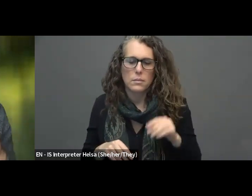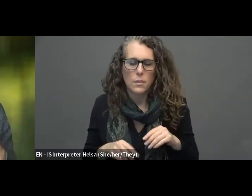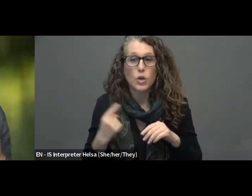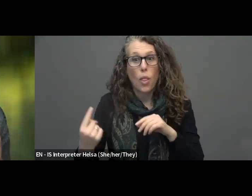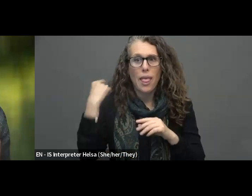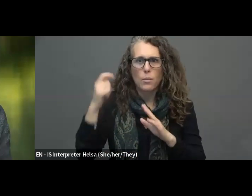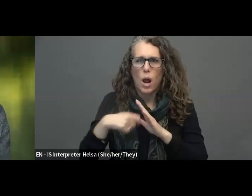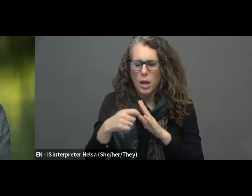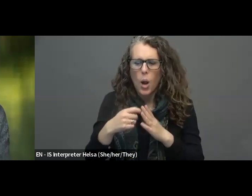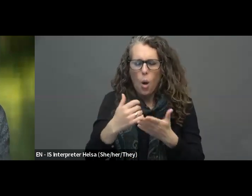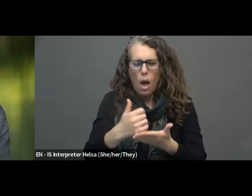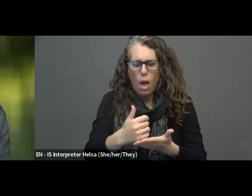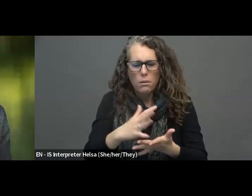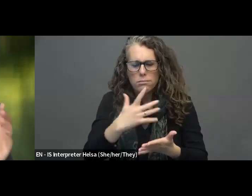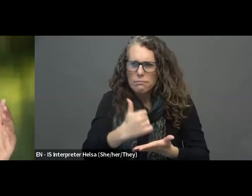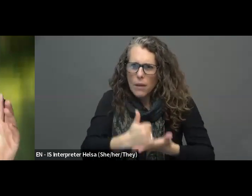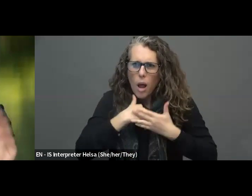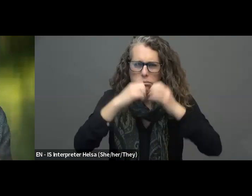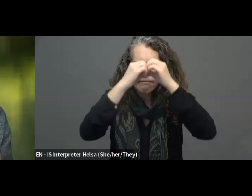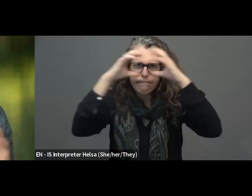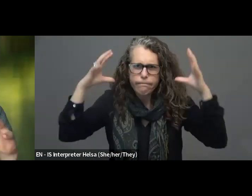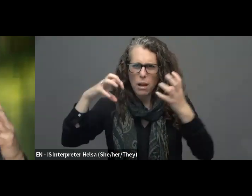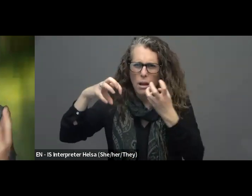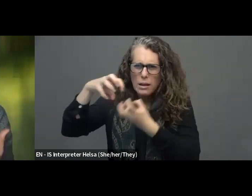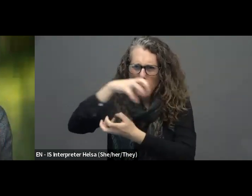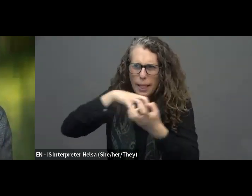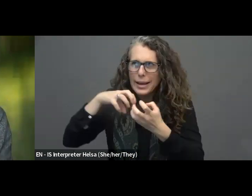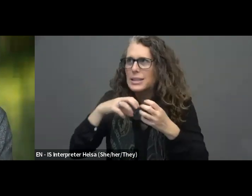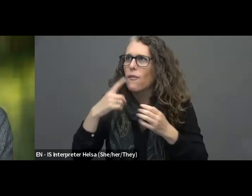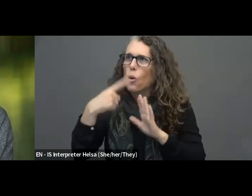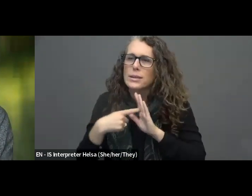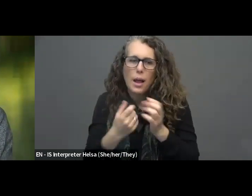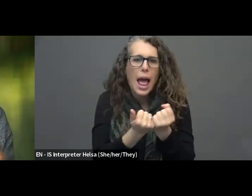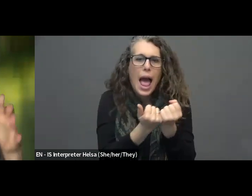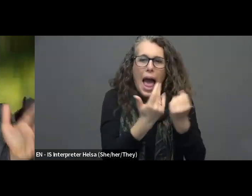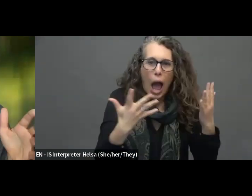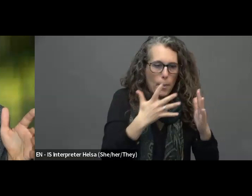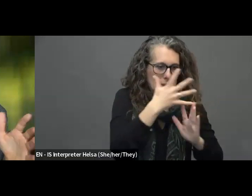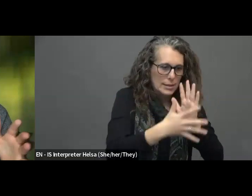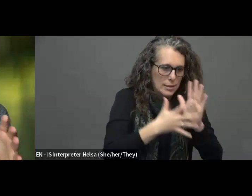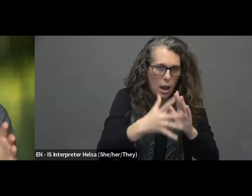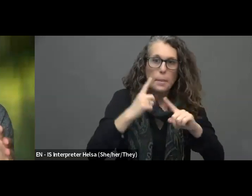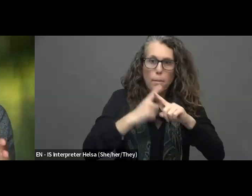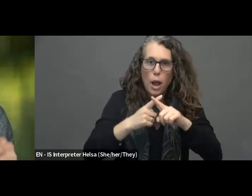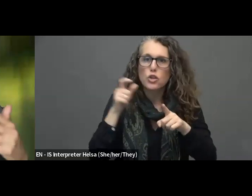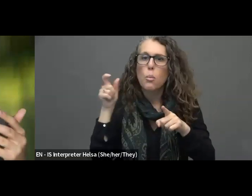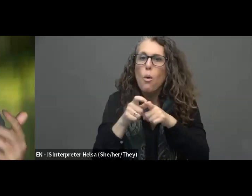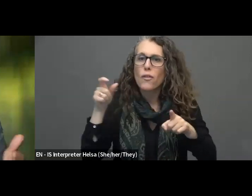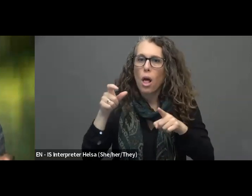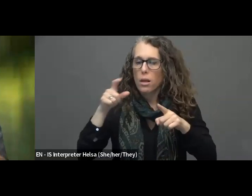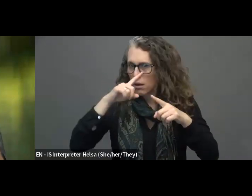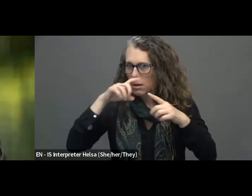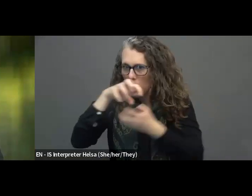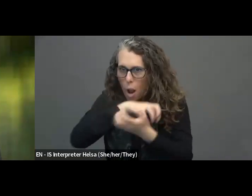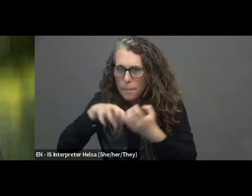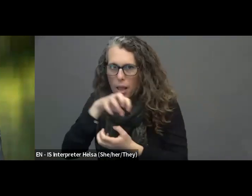in a mix of, let's say, number of signs plus morphological complexity. Let's say a lexical sign might be